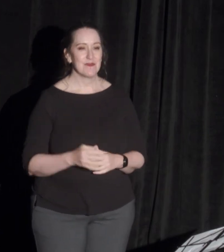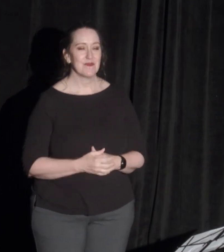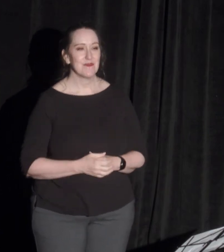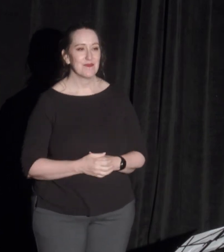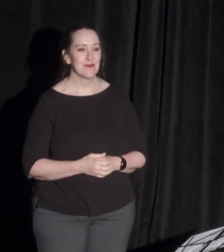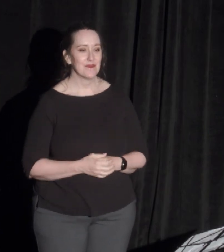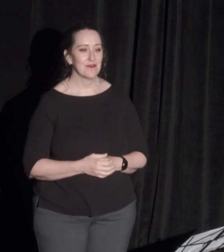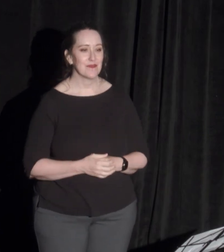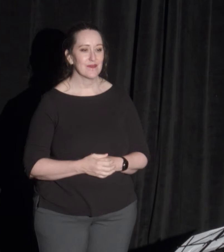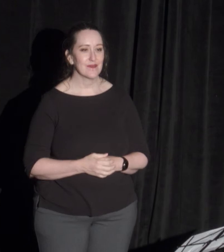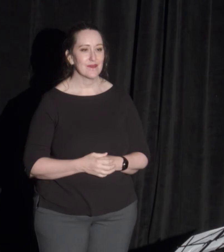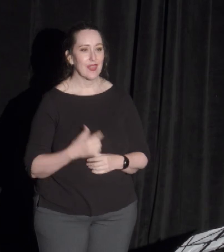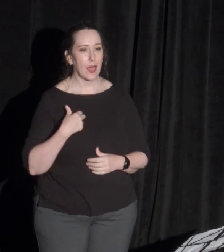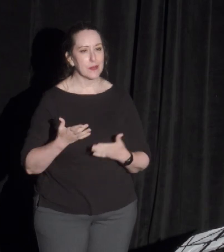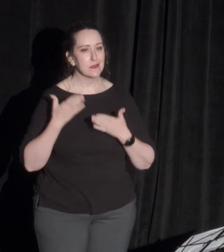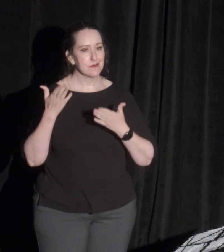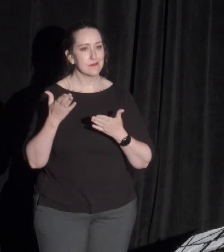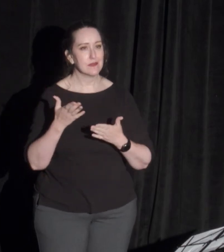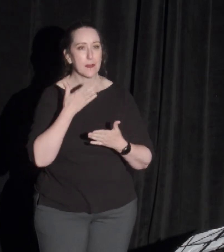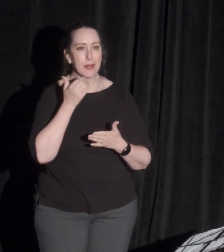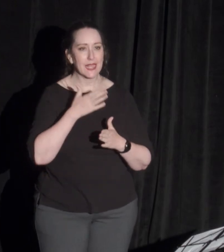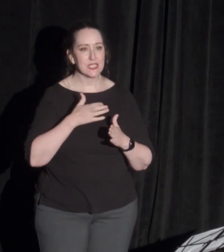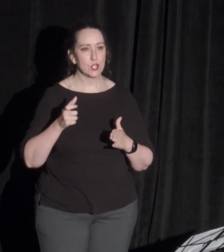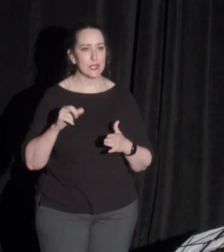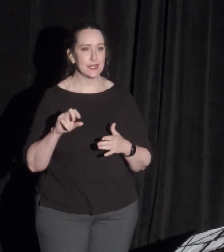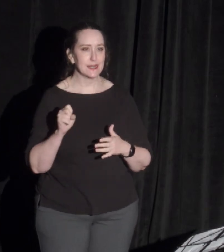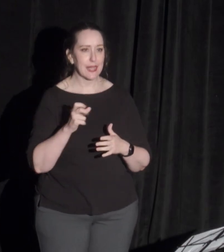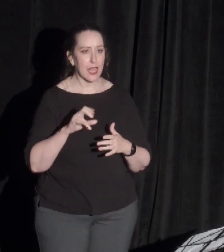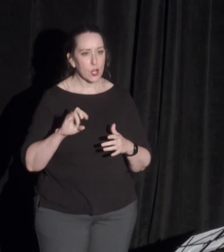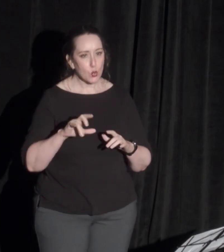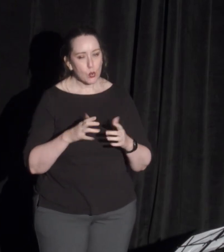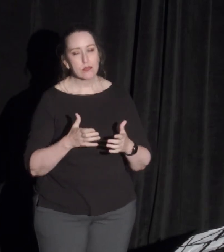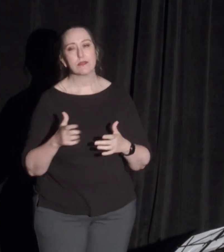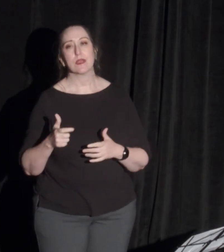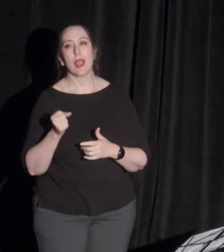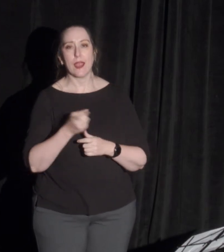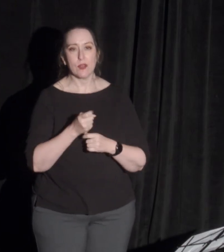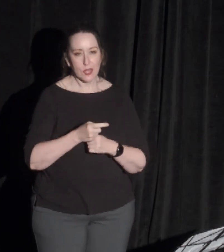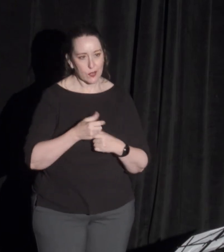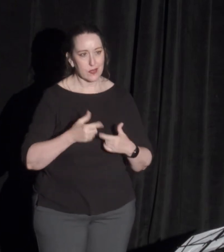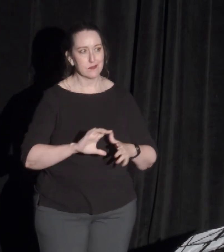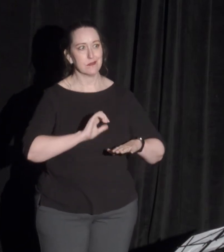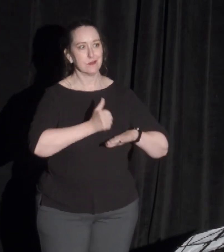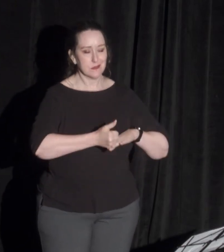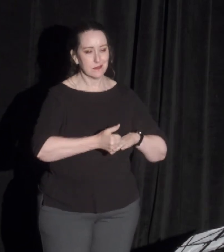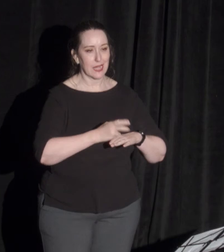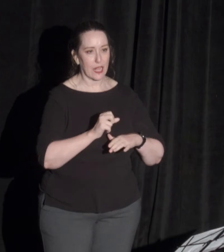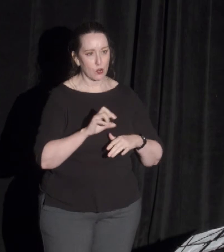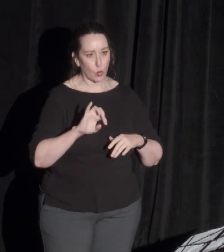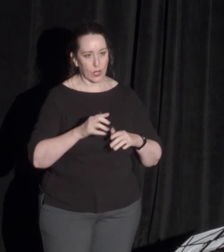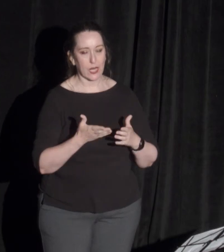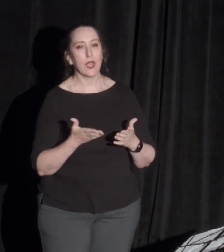I have been a nominee in the Best Series category every year that it's been a category, and it's been a huge honor every